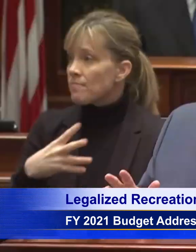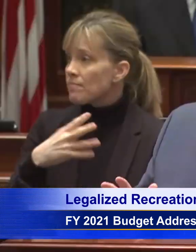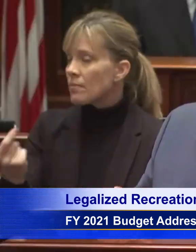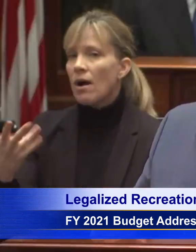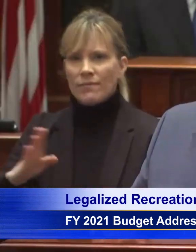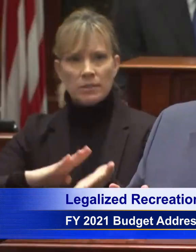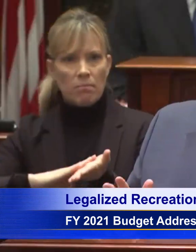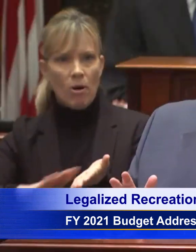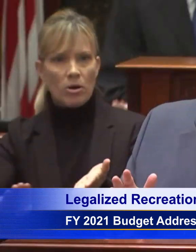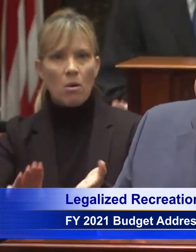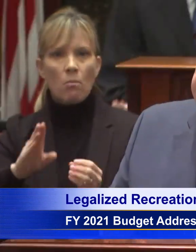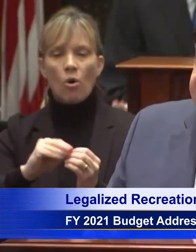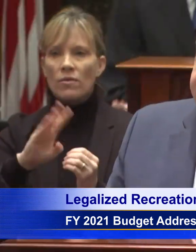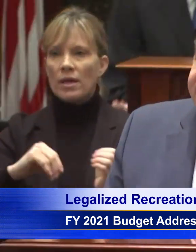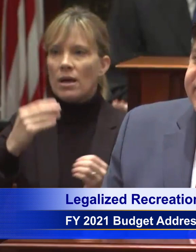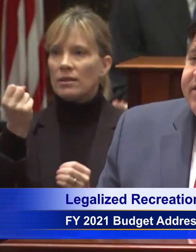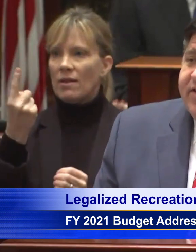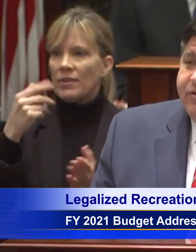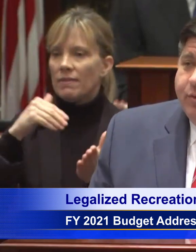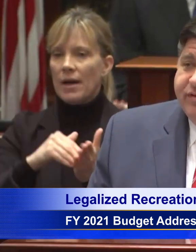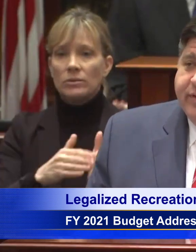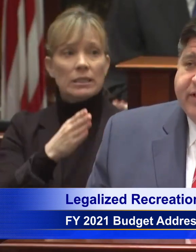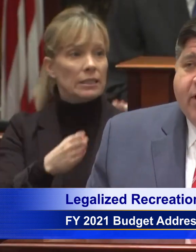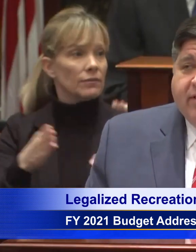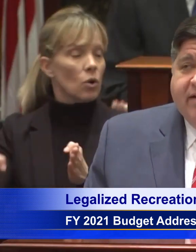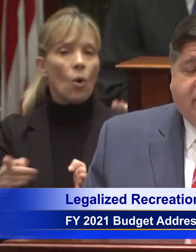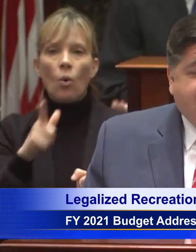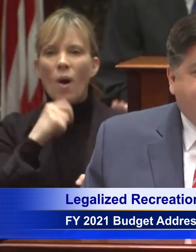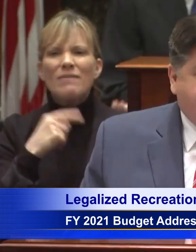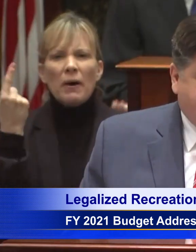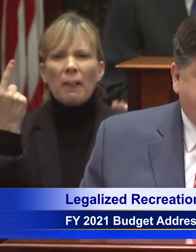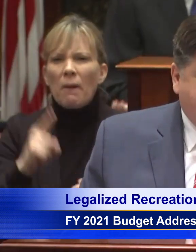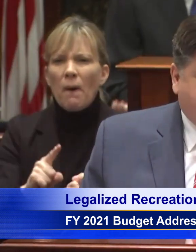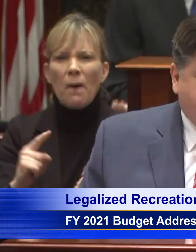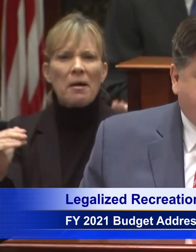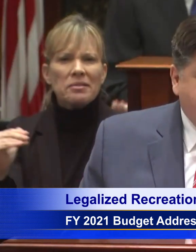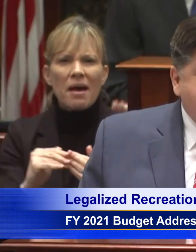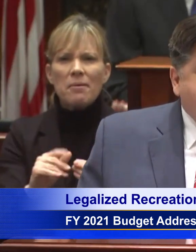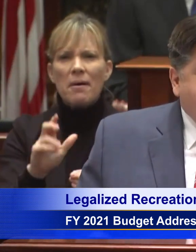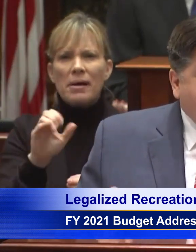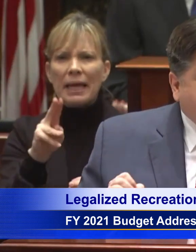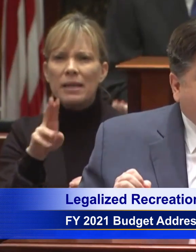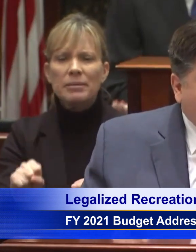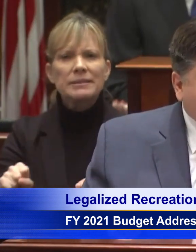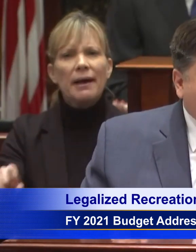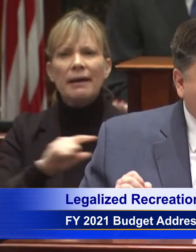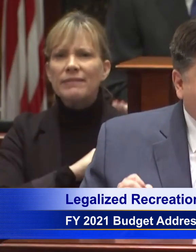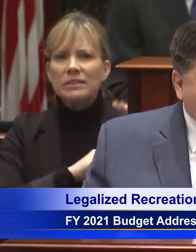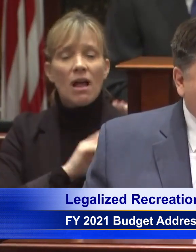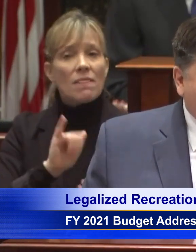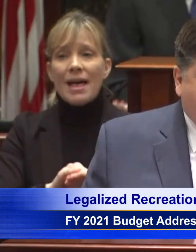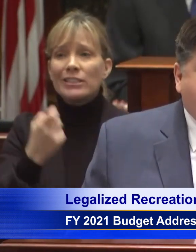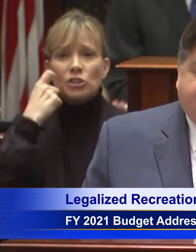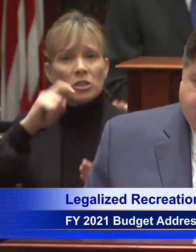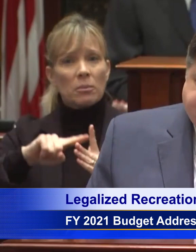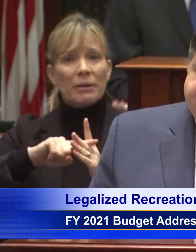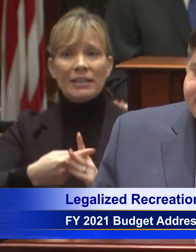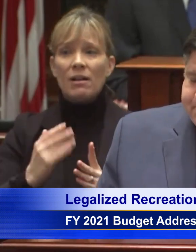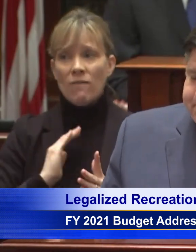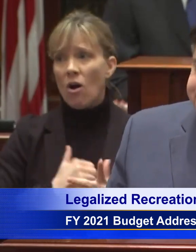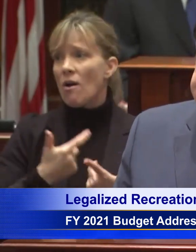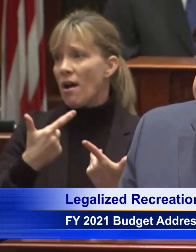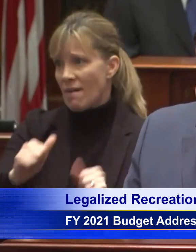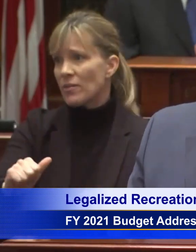And I pardoned more than 11,000 individuals with low-level cannabis convictions. And that's just the beginning of our